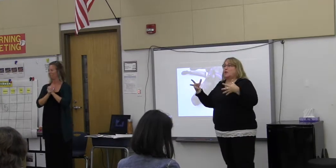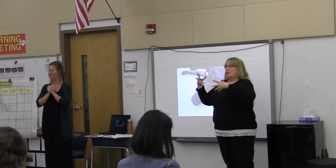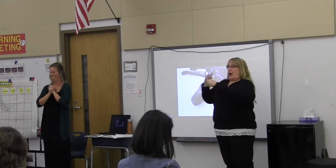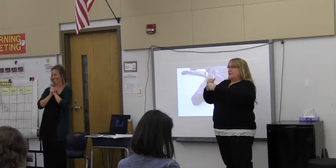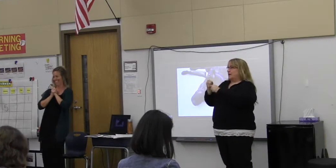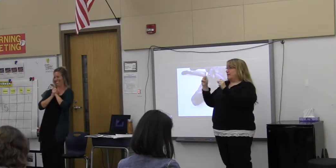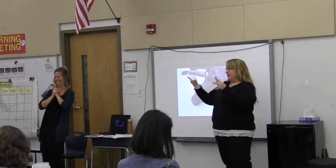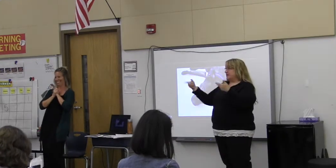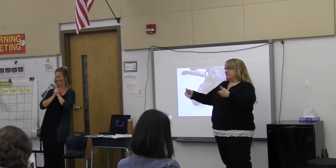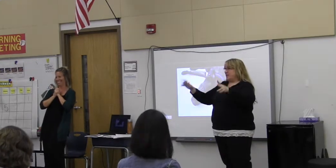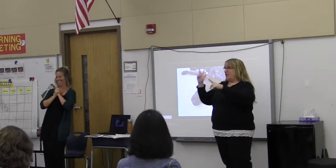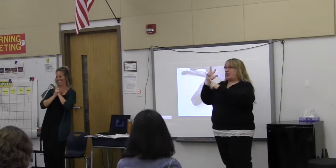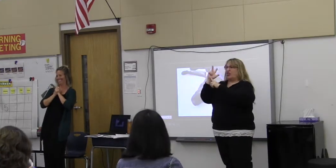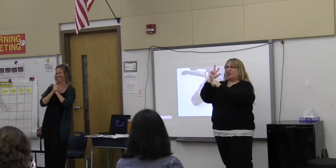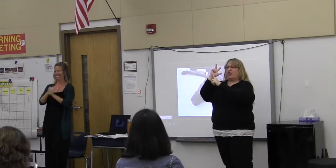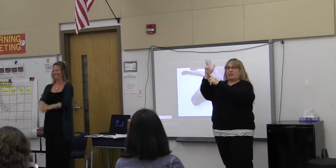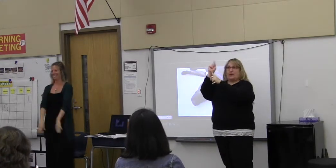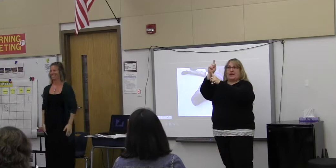up.